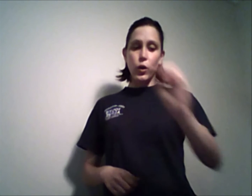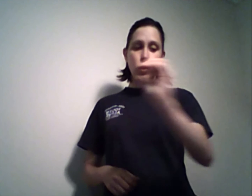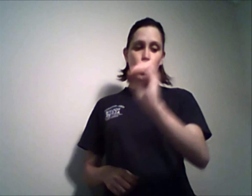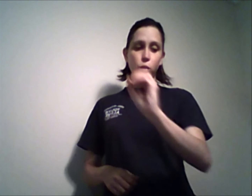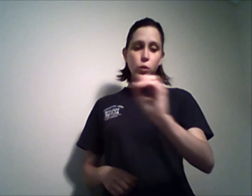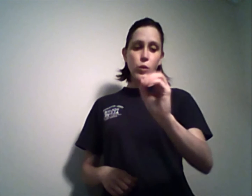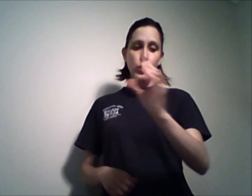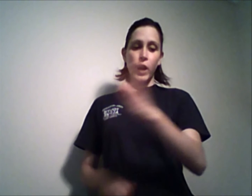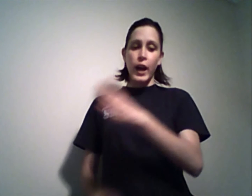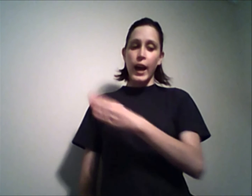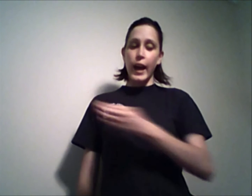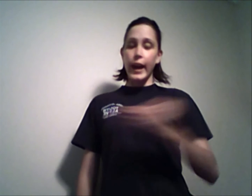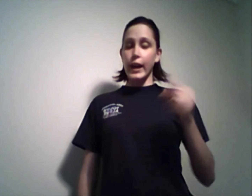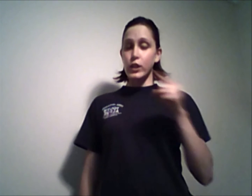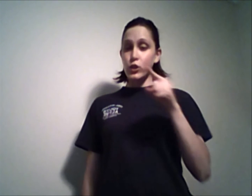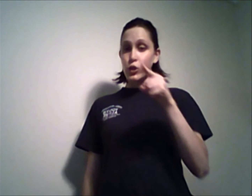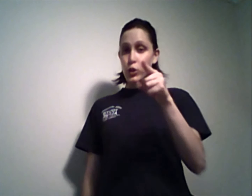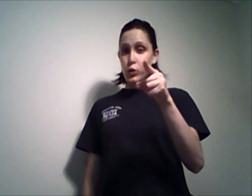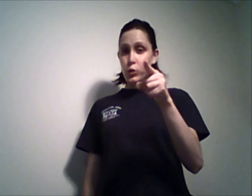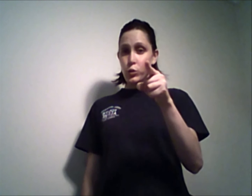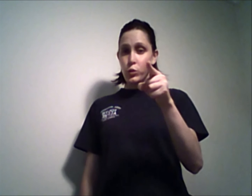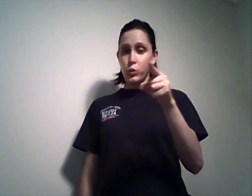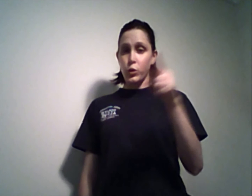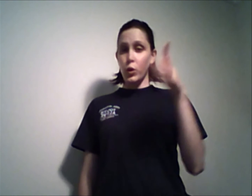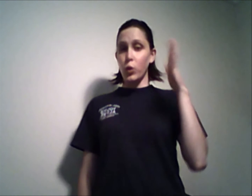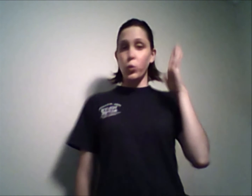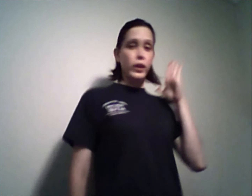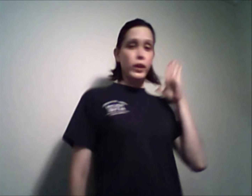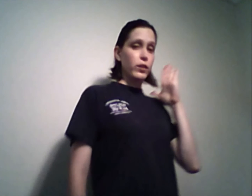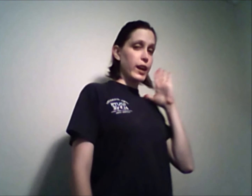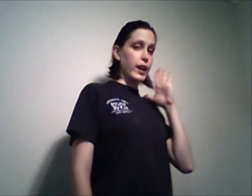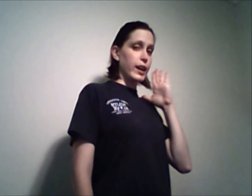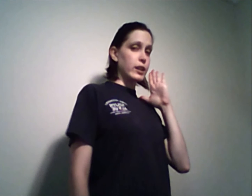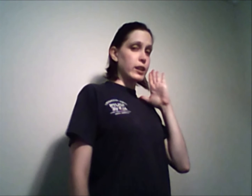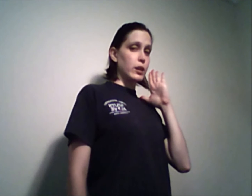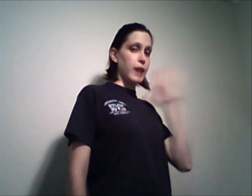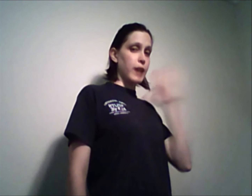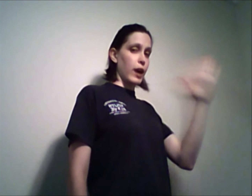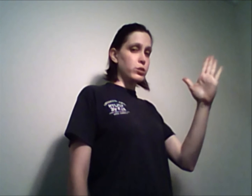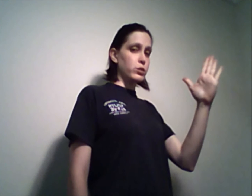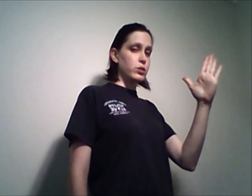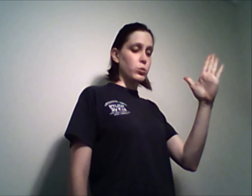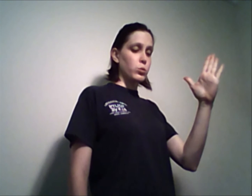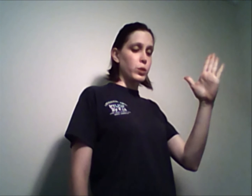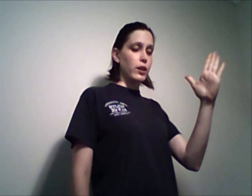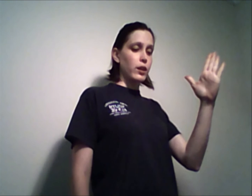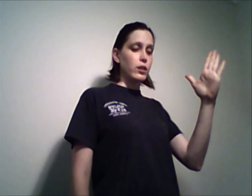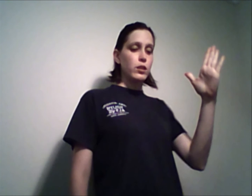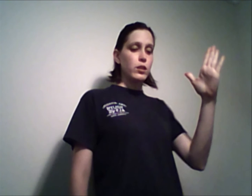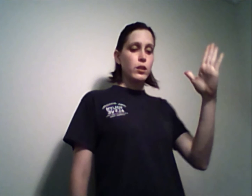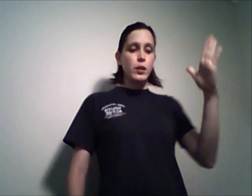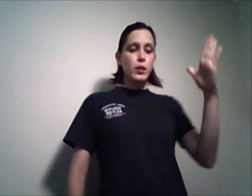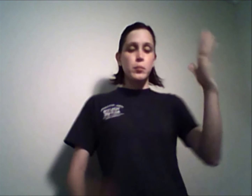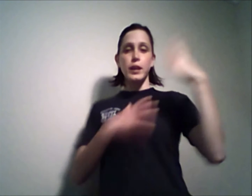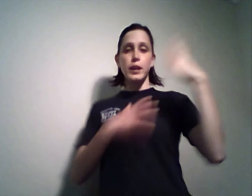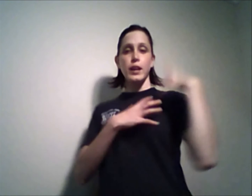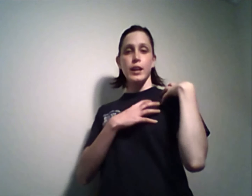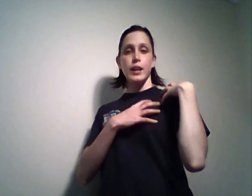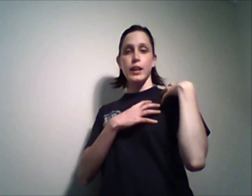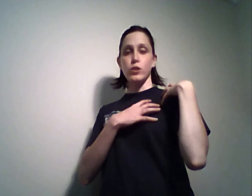Oh, and you will, flat hand comes out, will be healed. Open